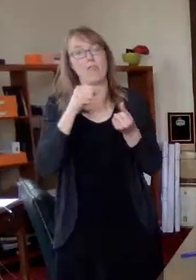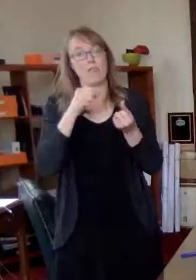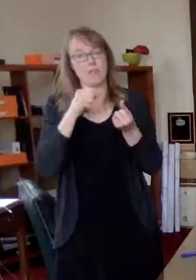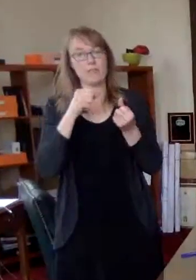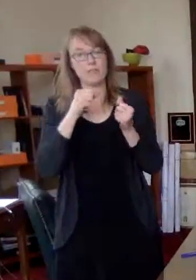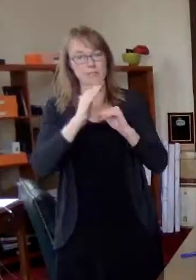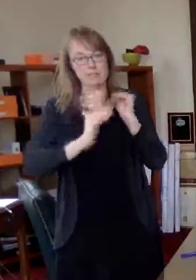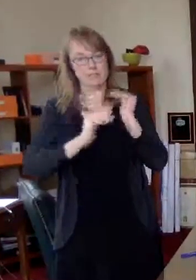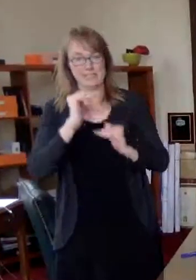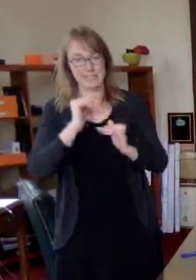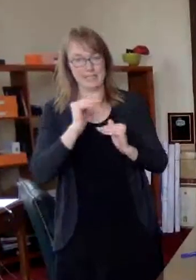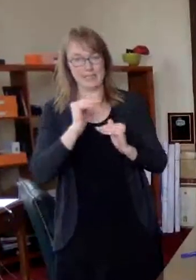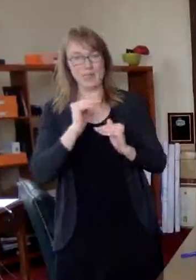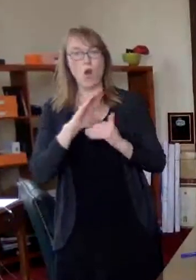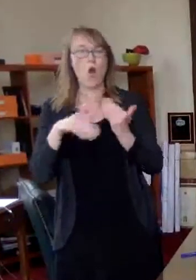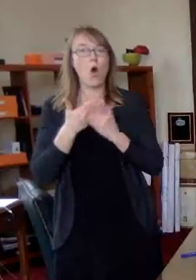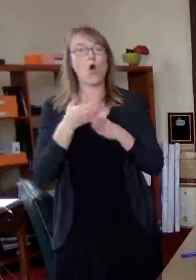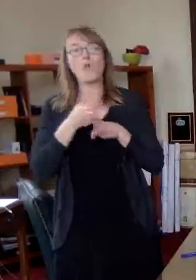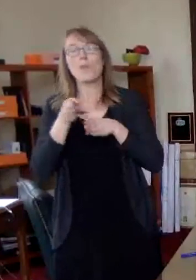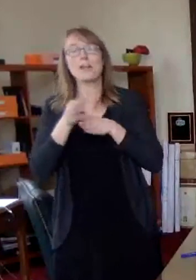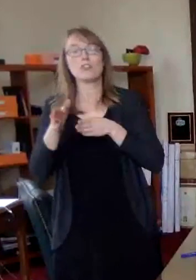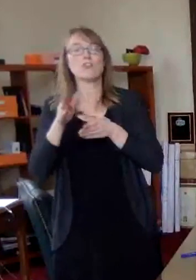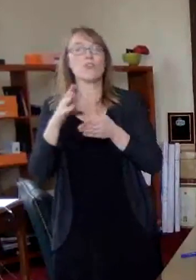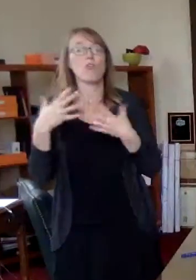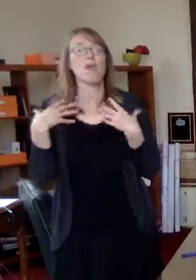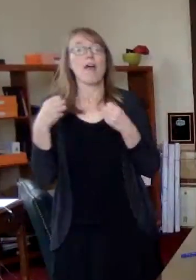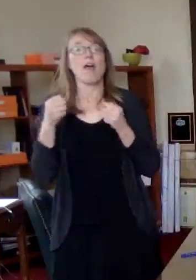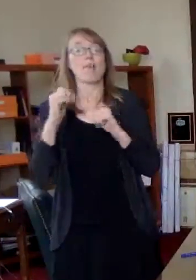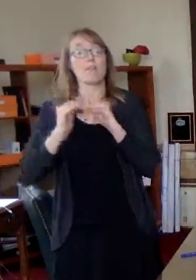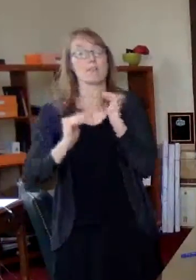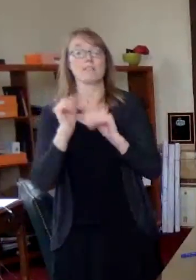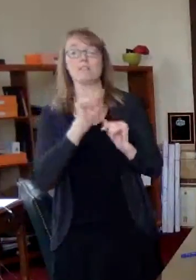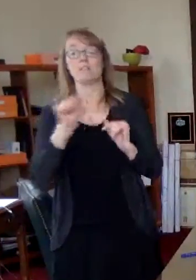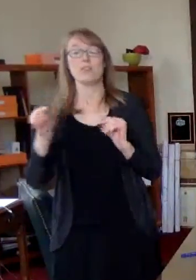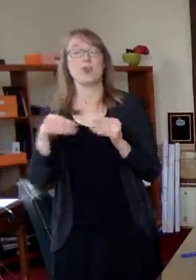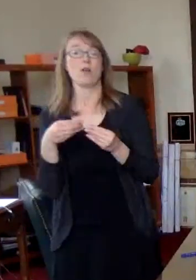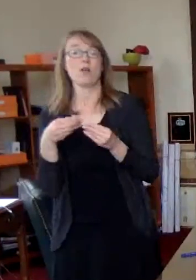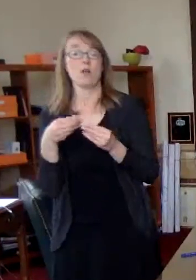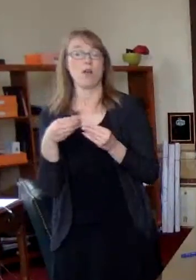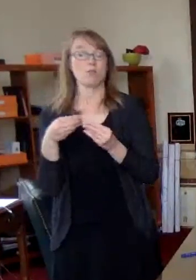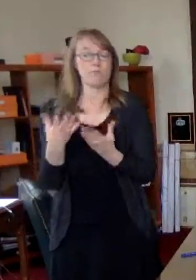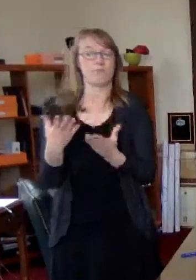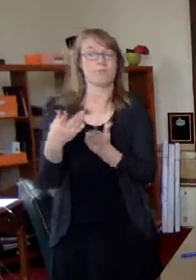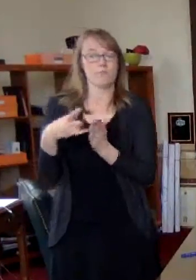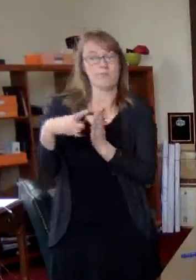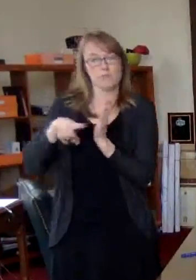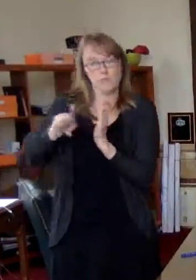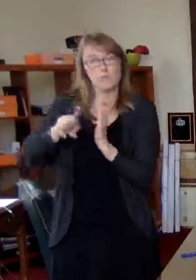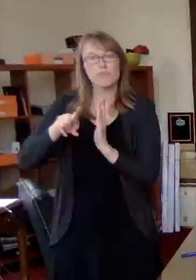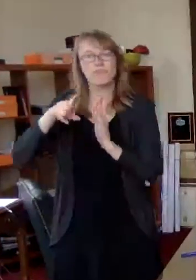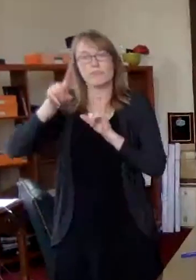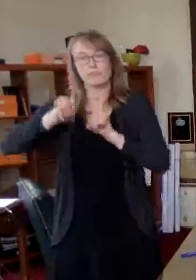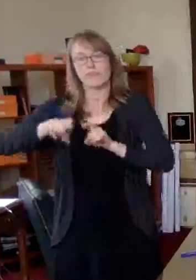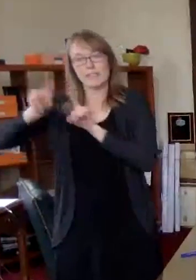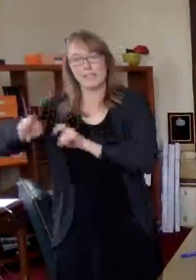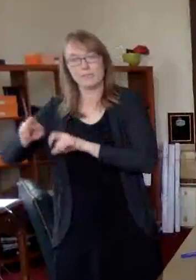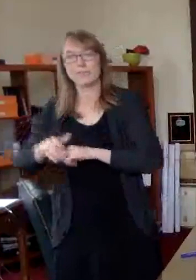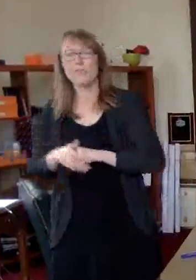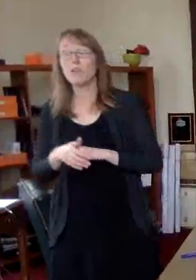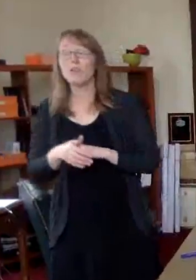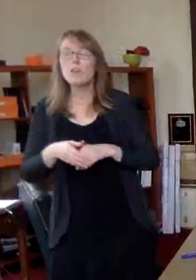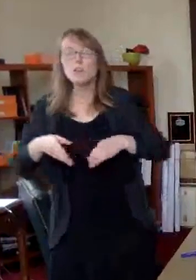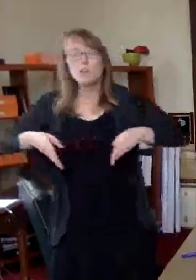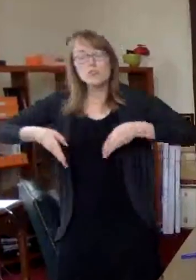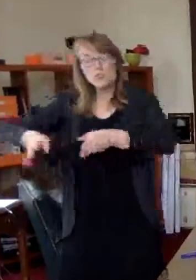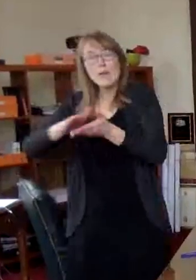point. Is there still going to be street cleaning during the stay-at-home order? There